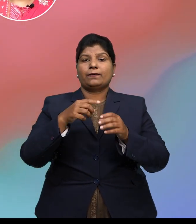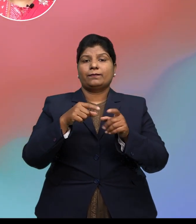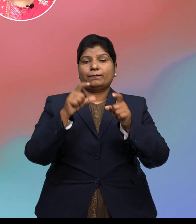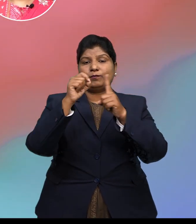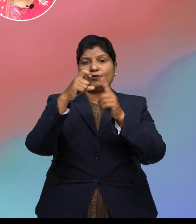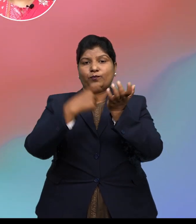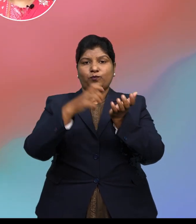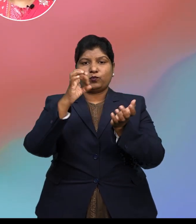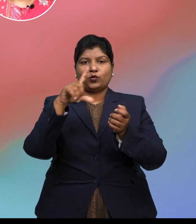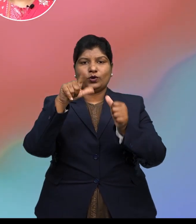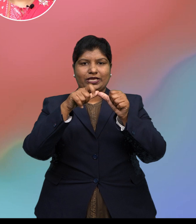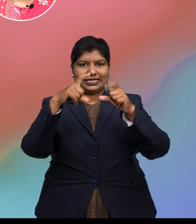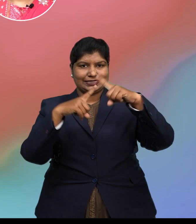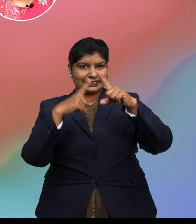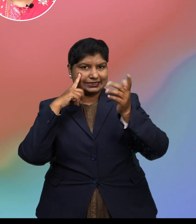prolactin